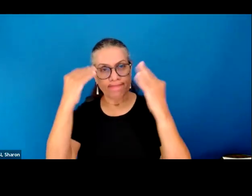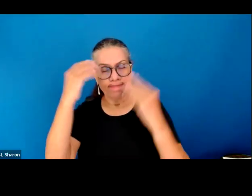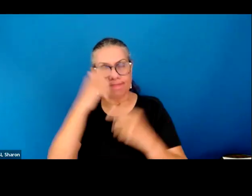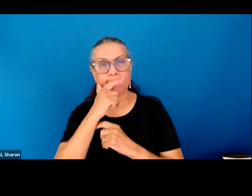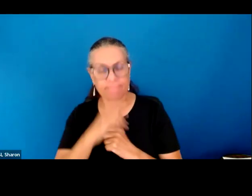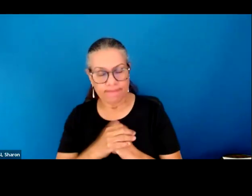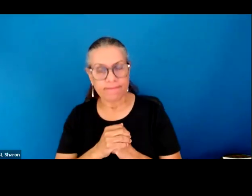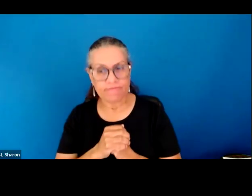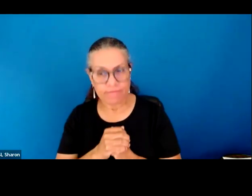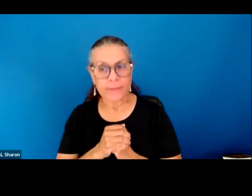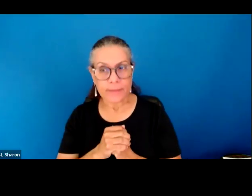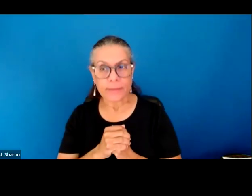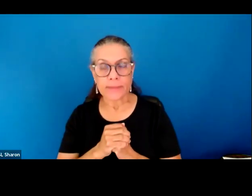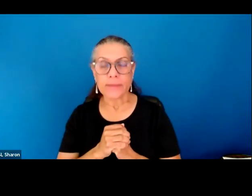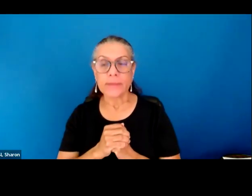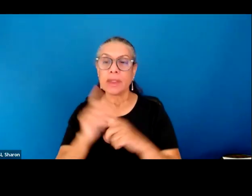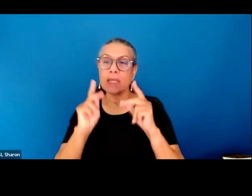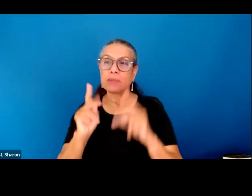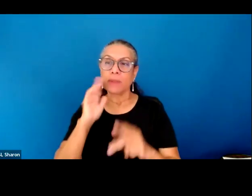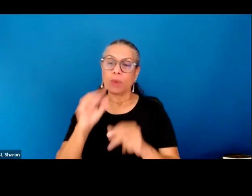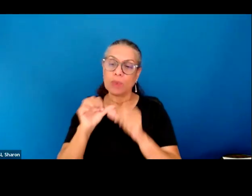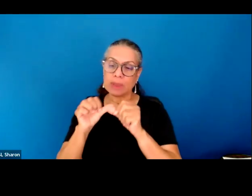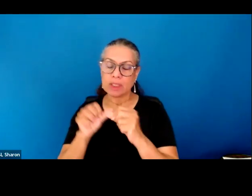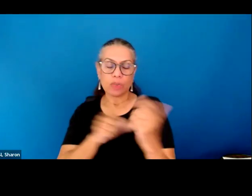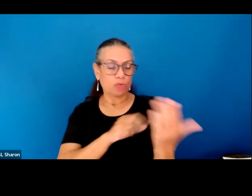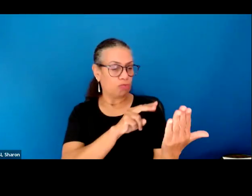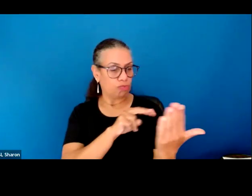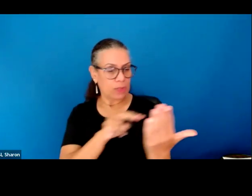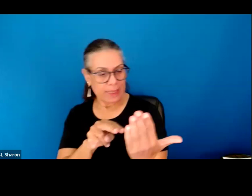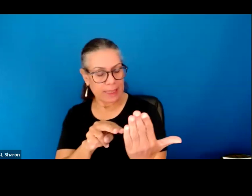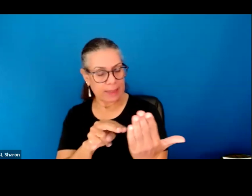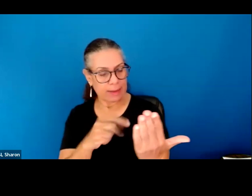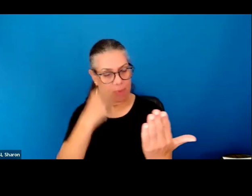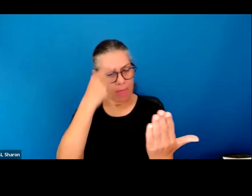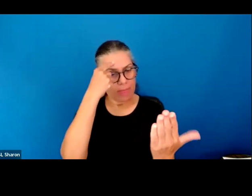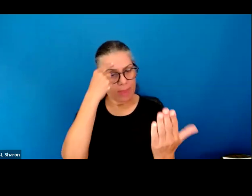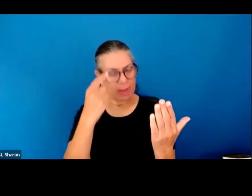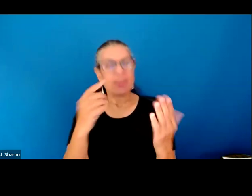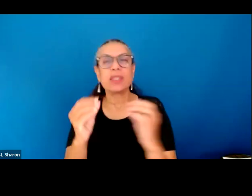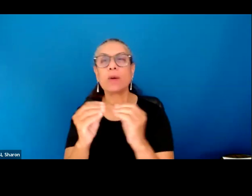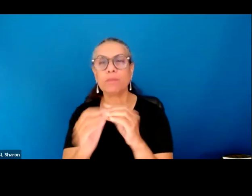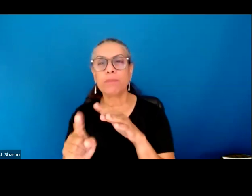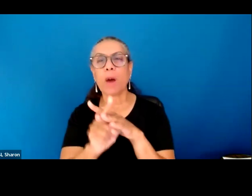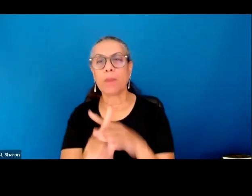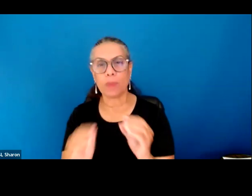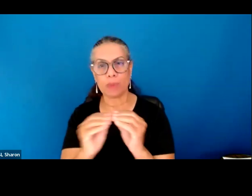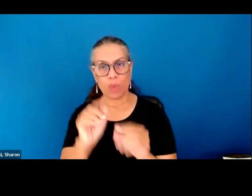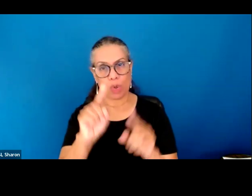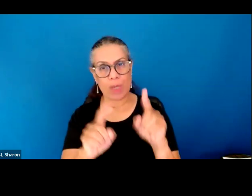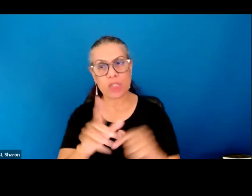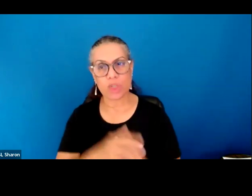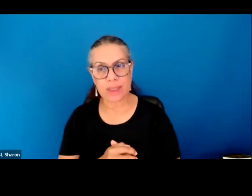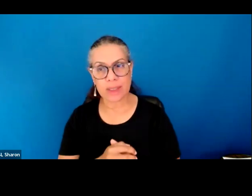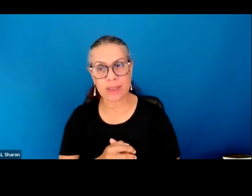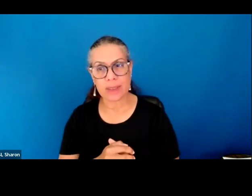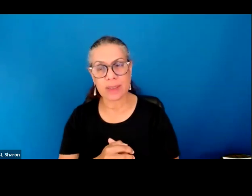And I'm sure that as people continue to take a look at this, there'll be more questions and concerns. We know how important